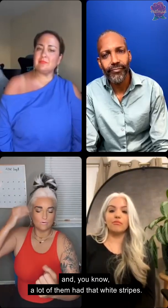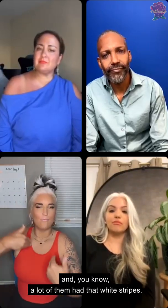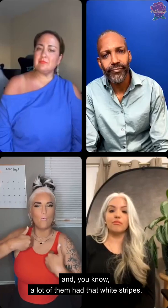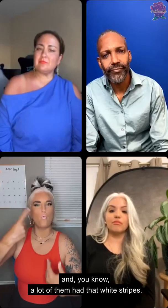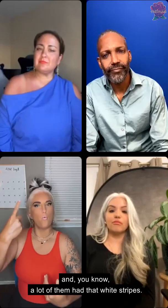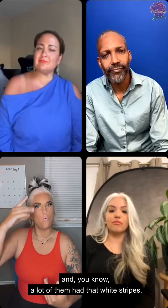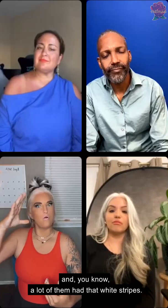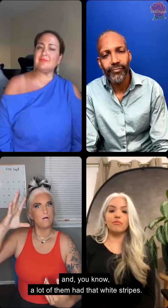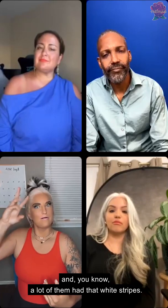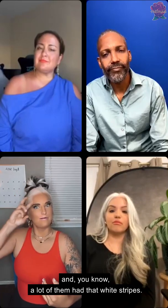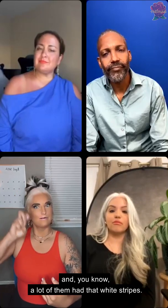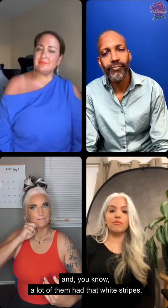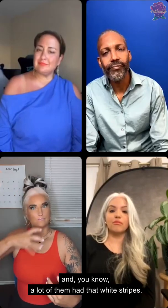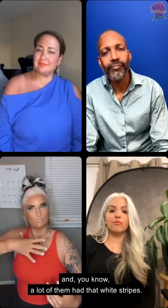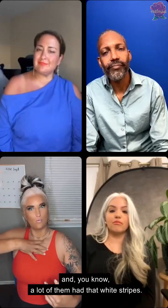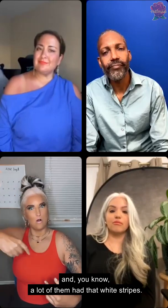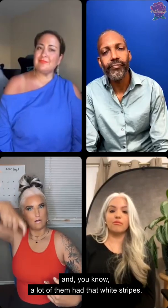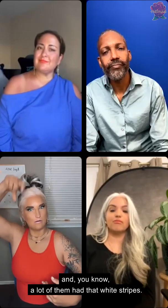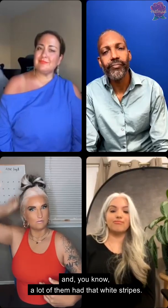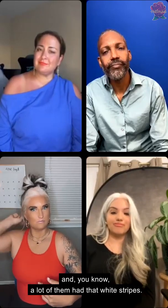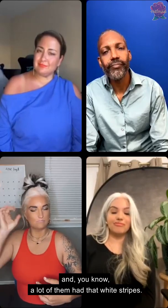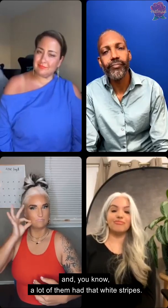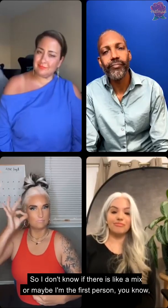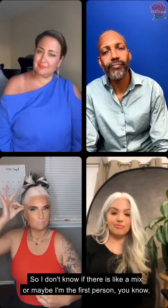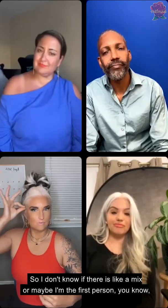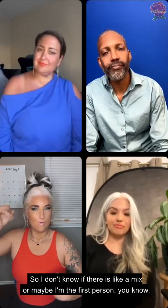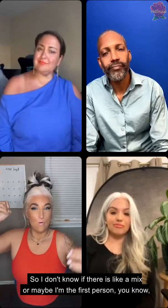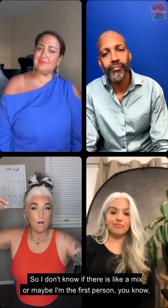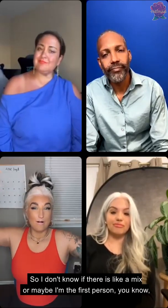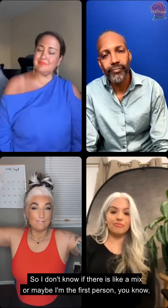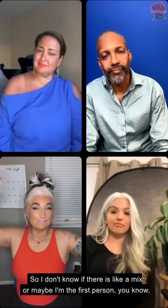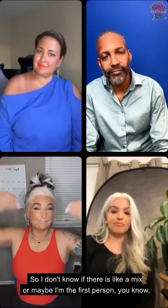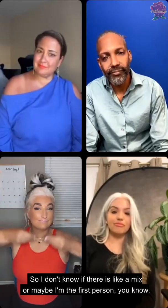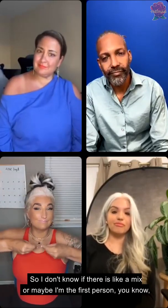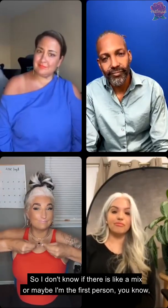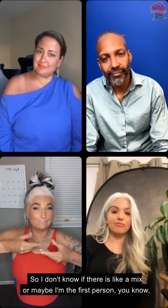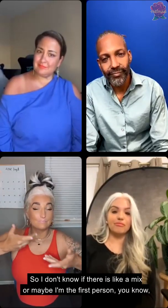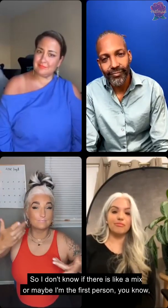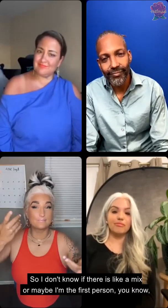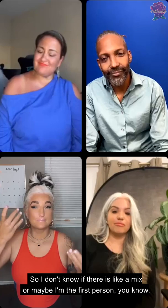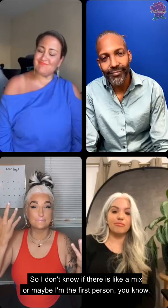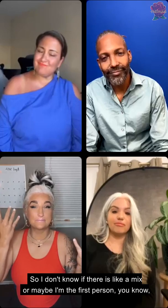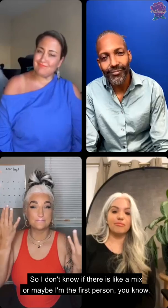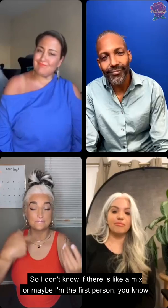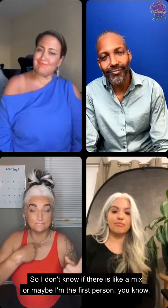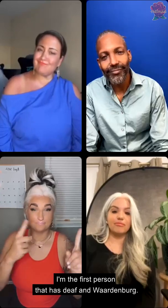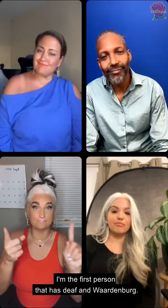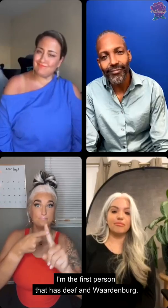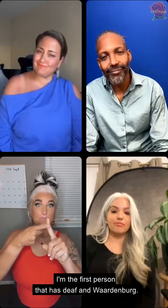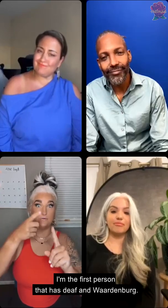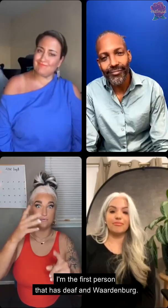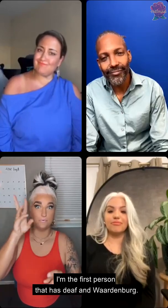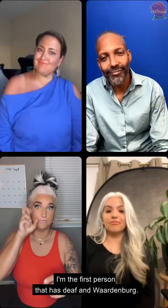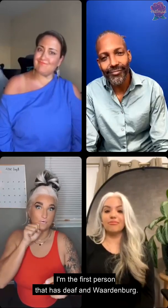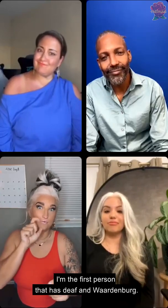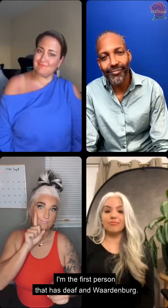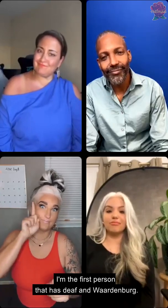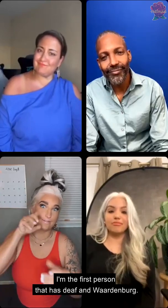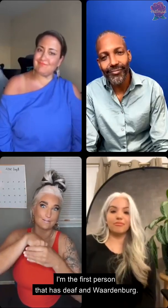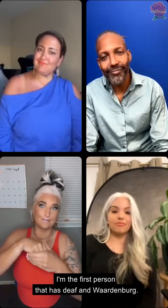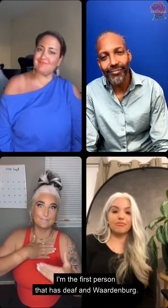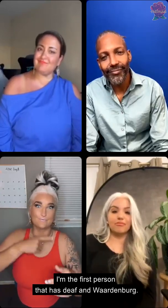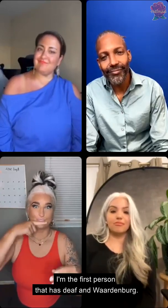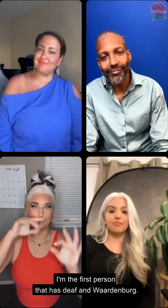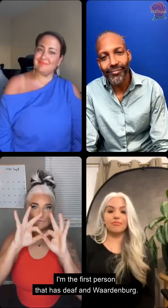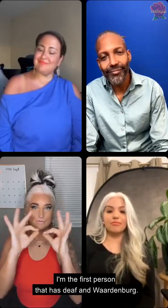a lot of native, and a lot of them had that white stripe. So I don't know if there is like a mix, or maybe I'm the first person. I'm the first